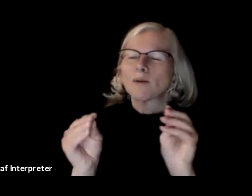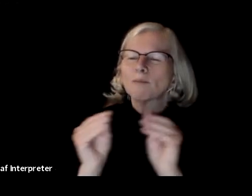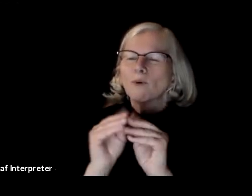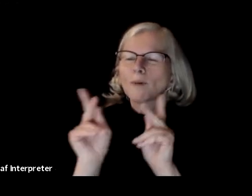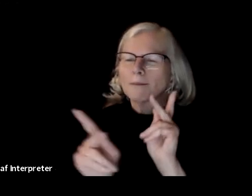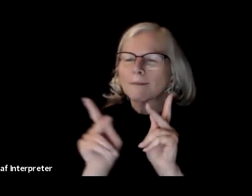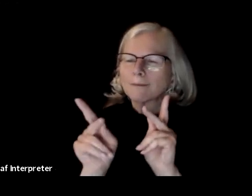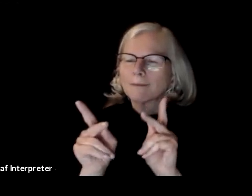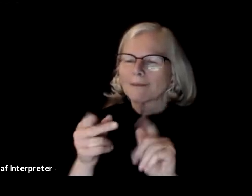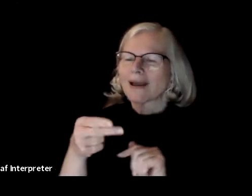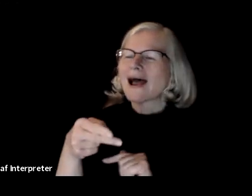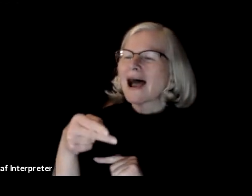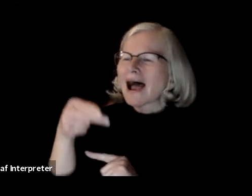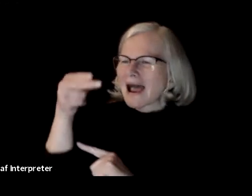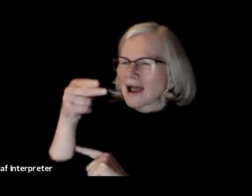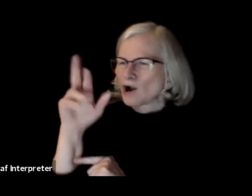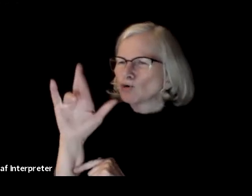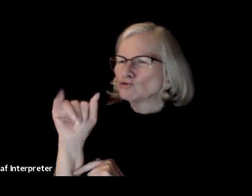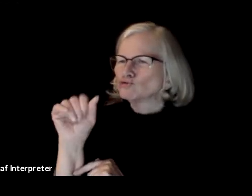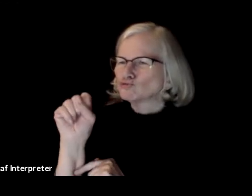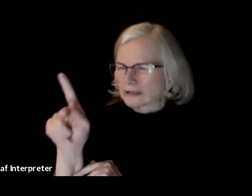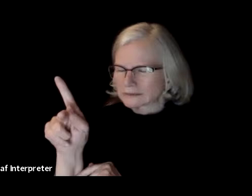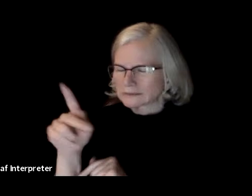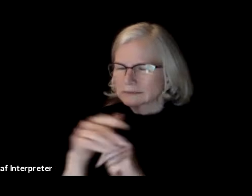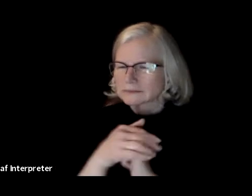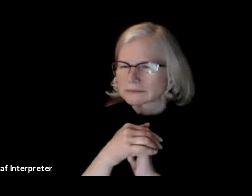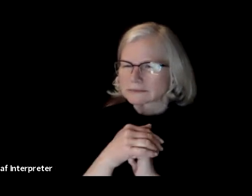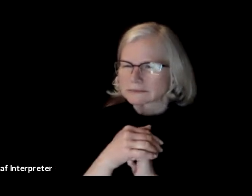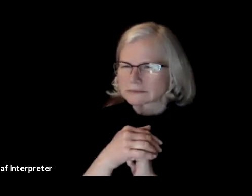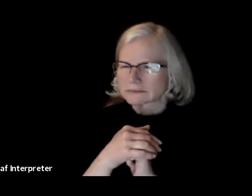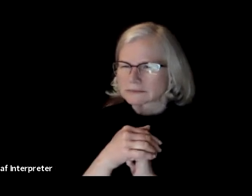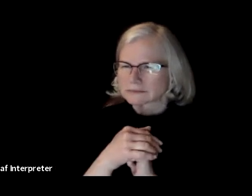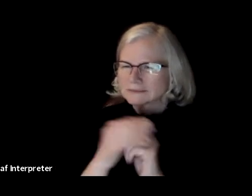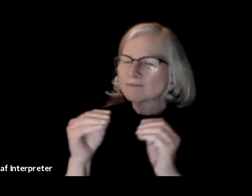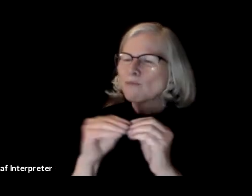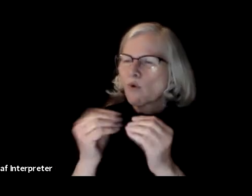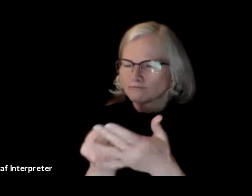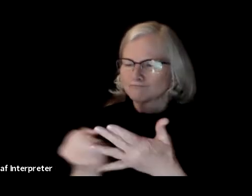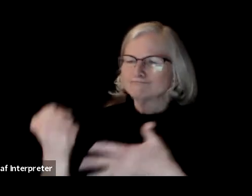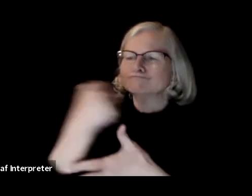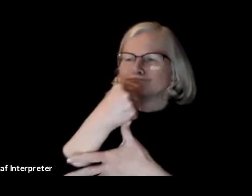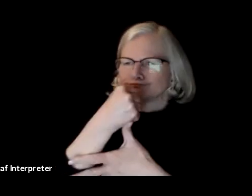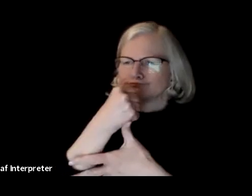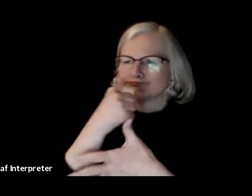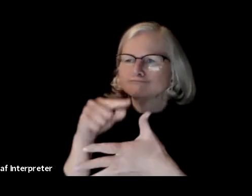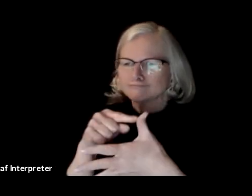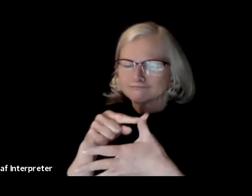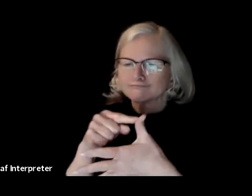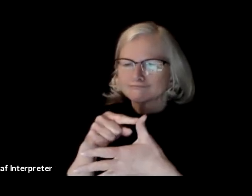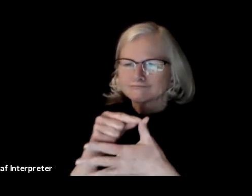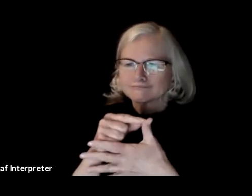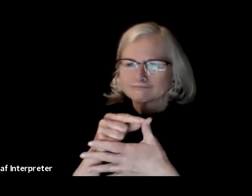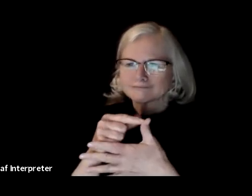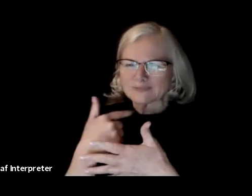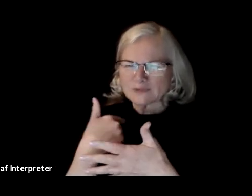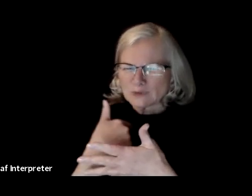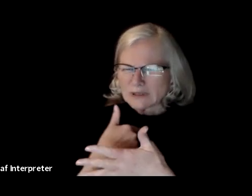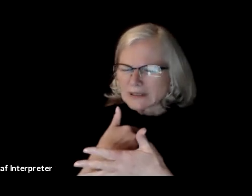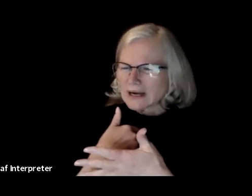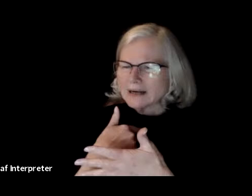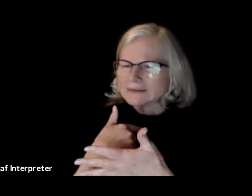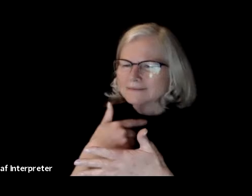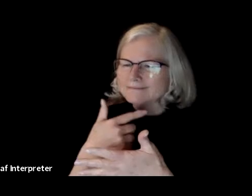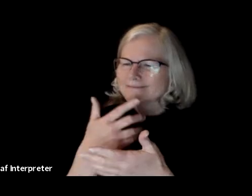to be a higher priority than others. So we are working closely with particularly